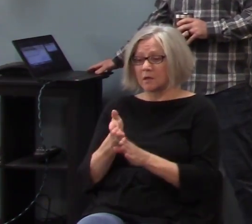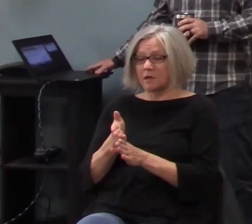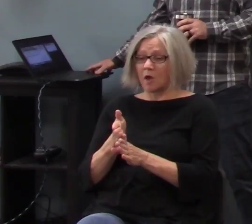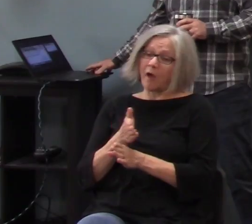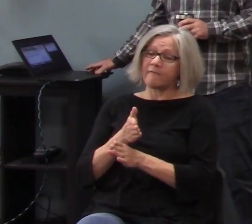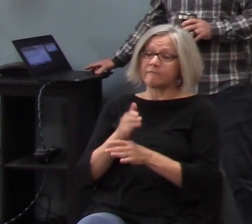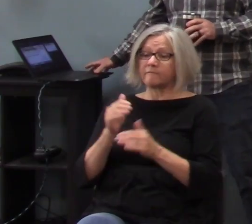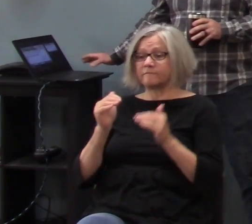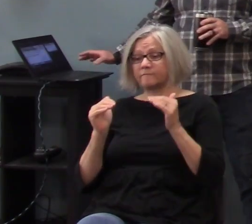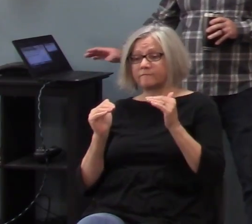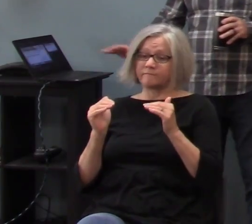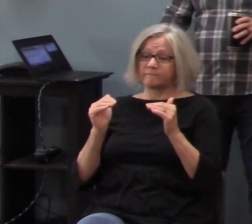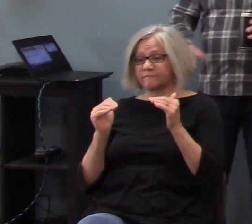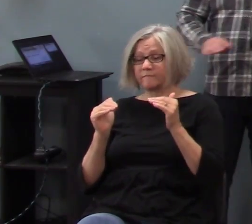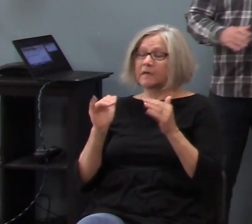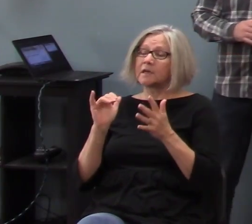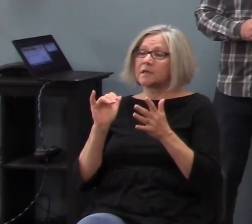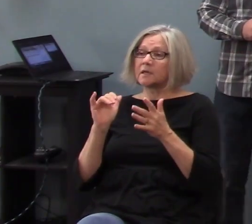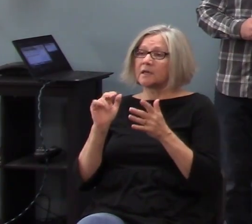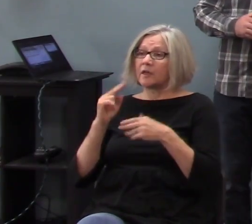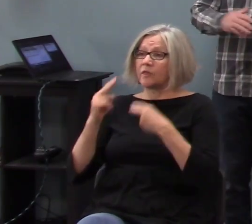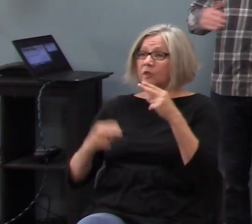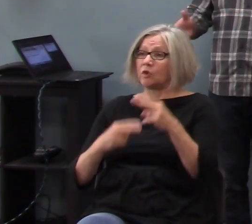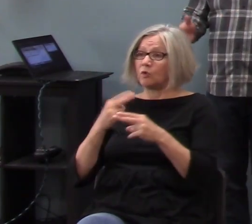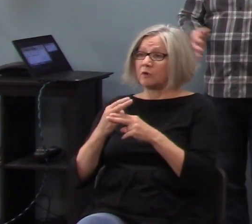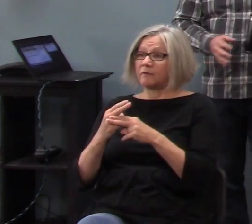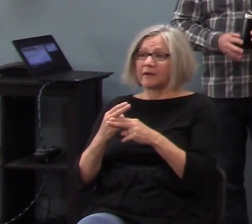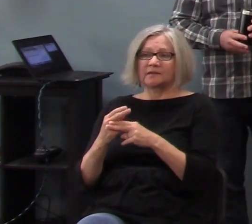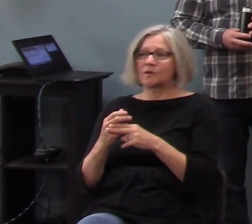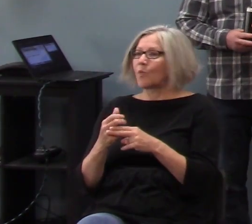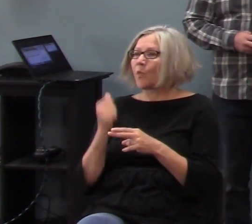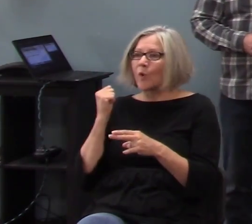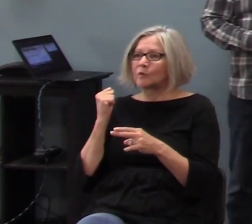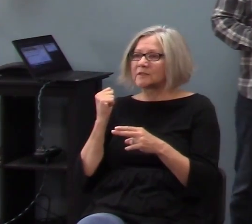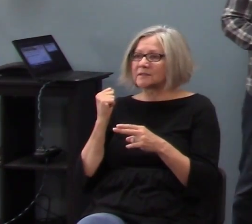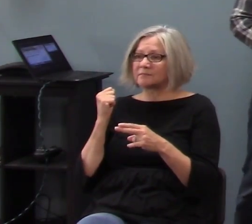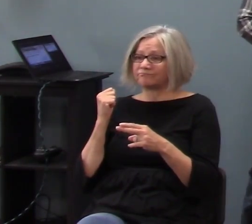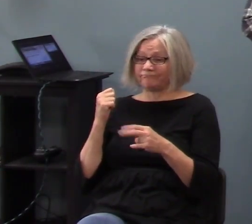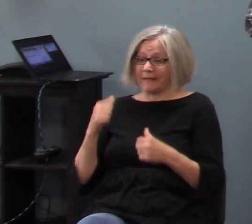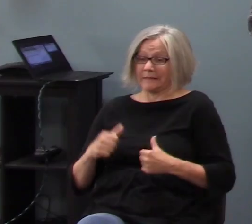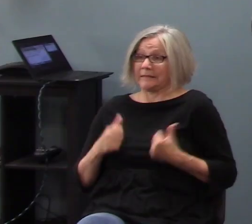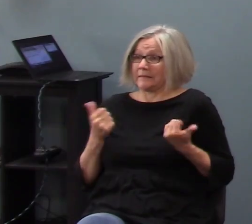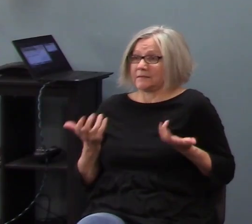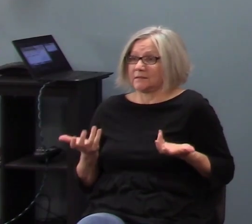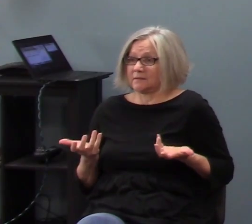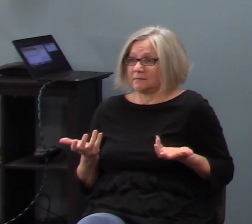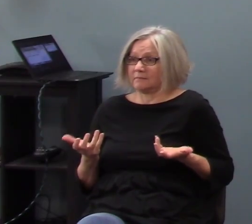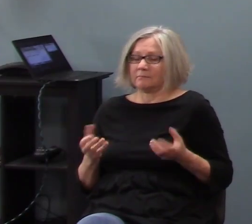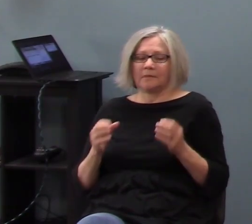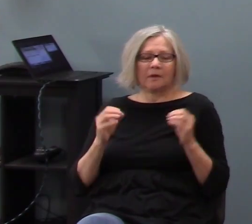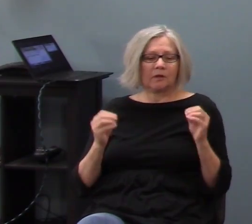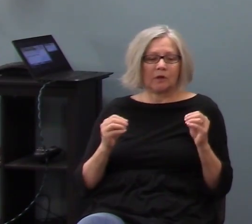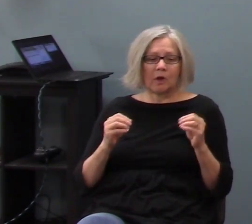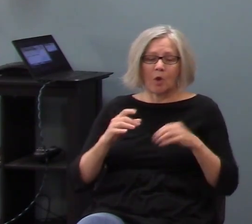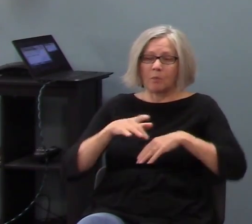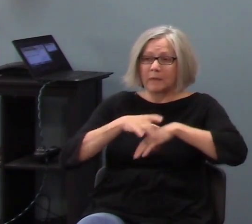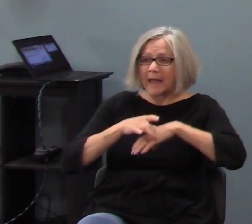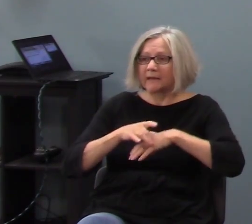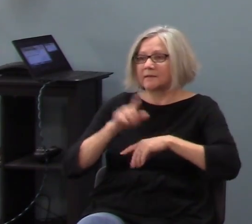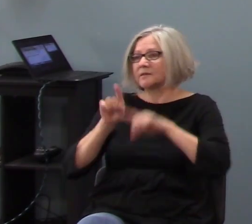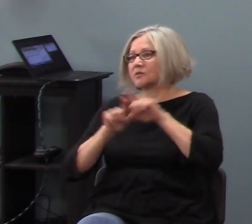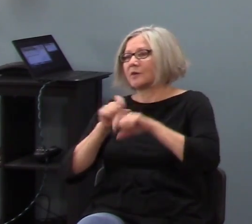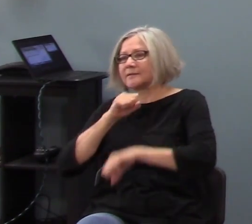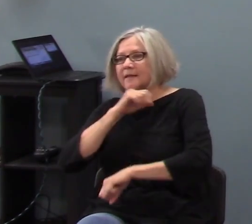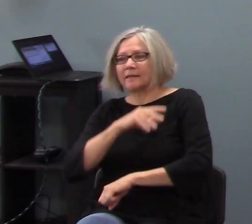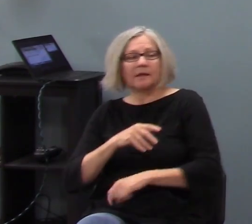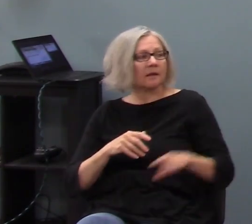finely tunedness, the universe in some cases doesn't exist. In all cases, we don't get life, planets, stars, things like that. So I wasn't